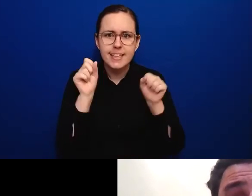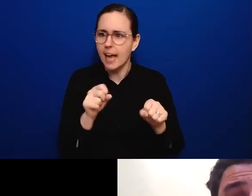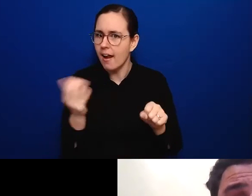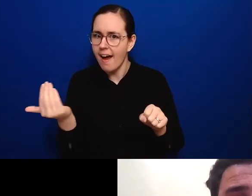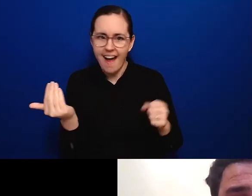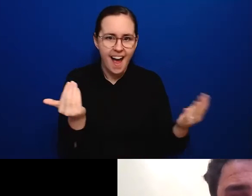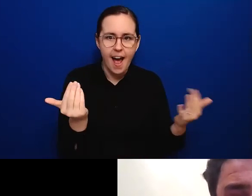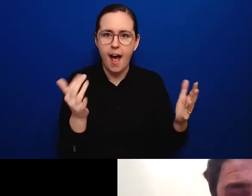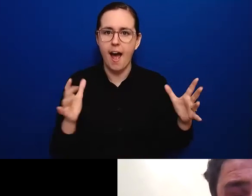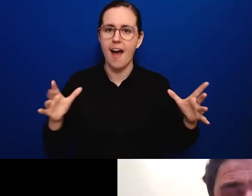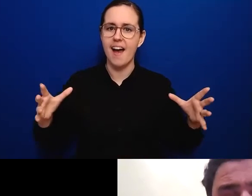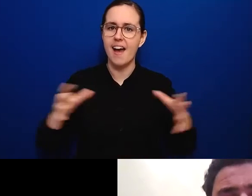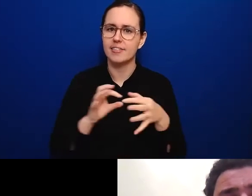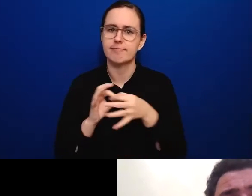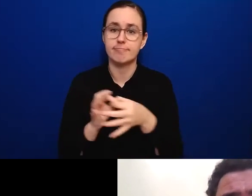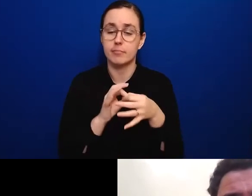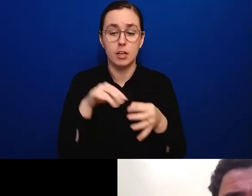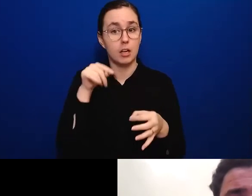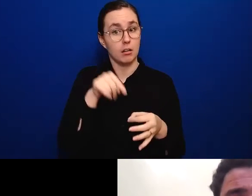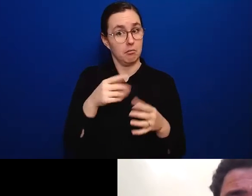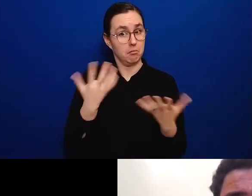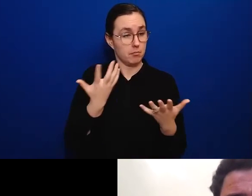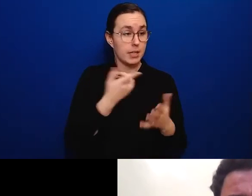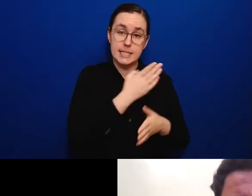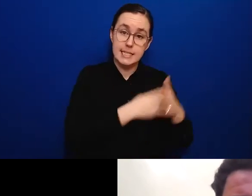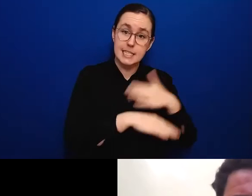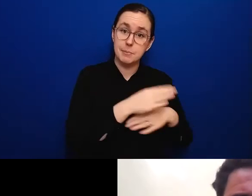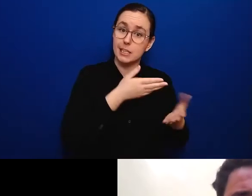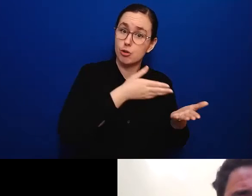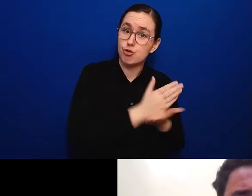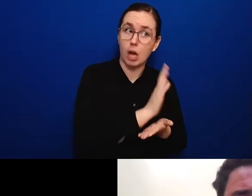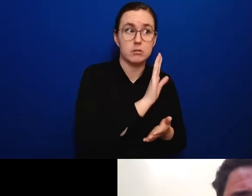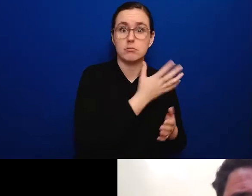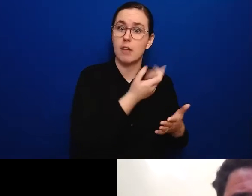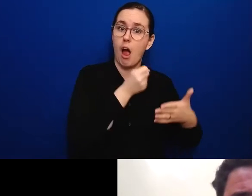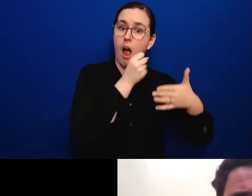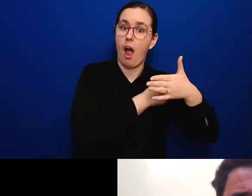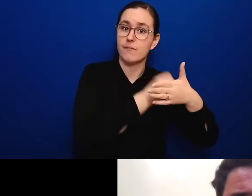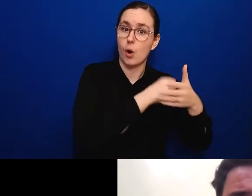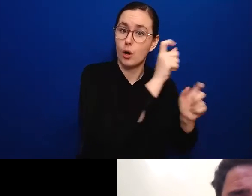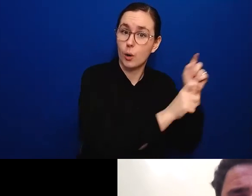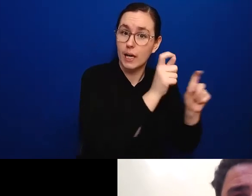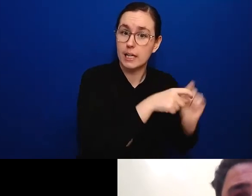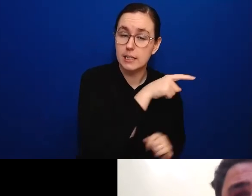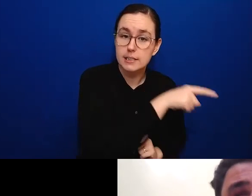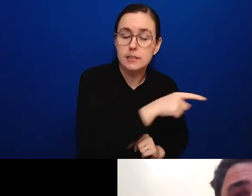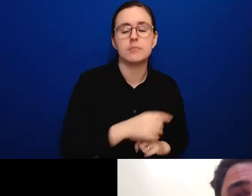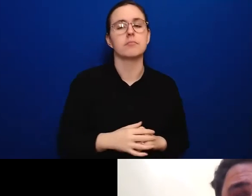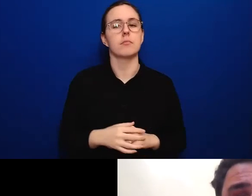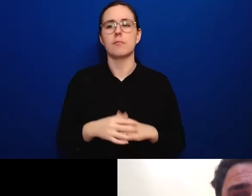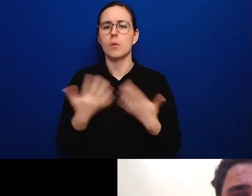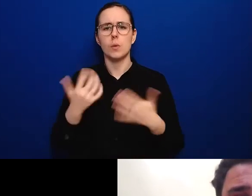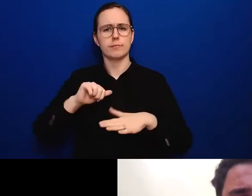advocacy, and in formulation of the accessibility task force in the light of the new